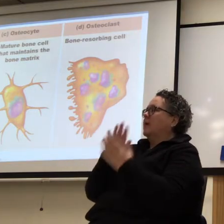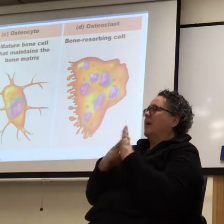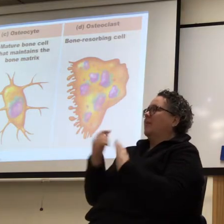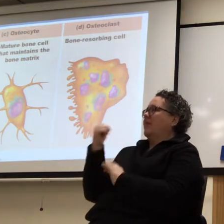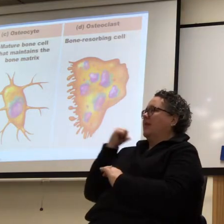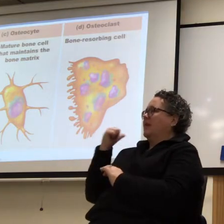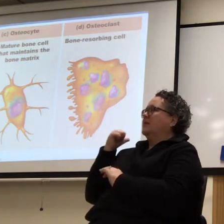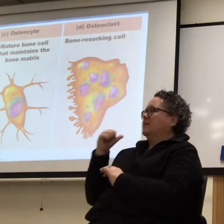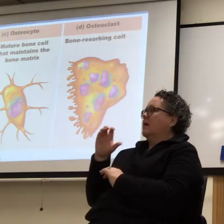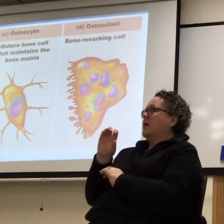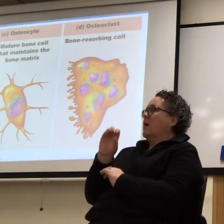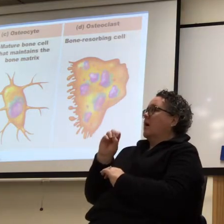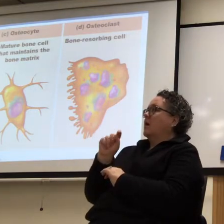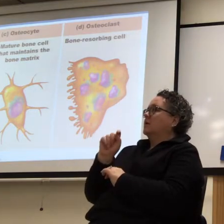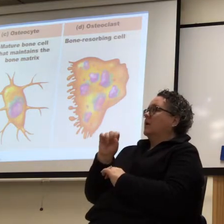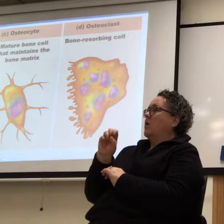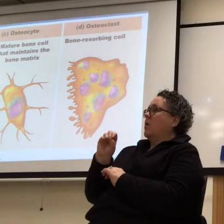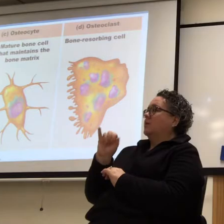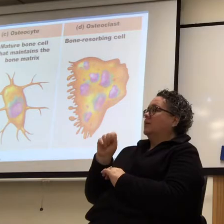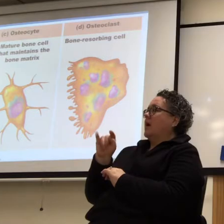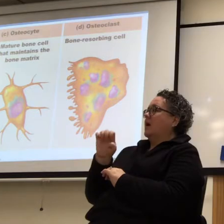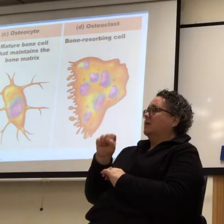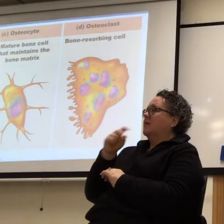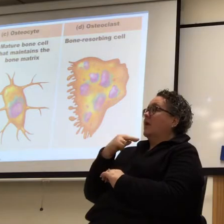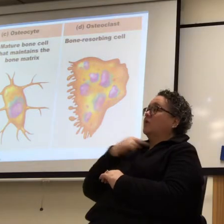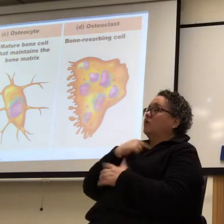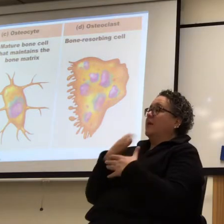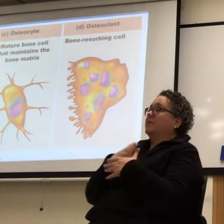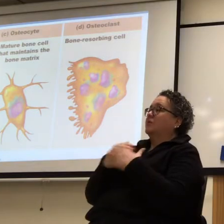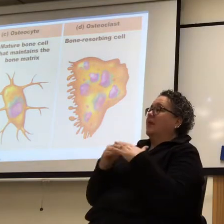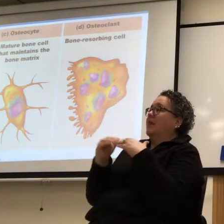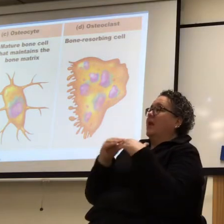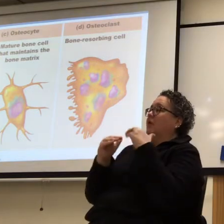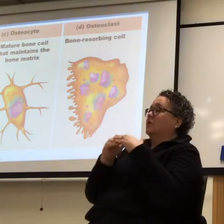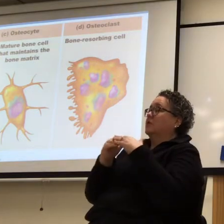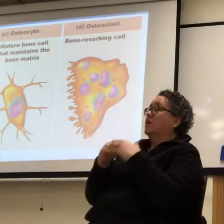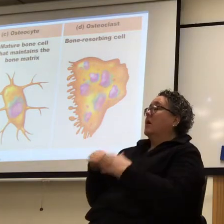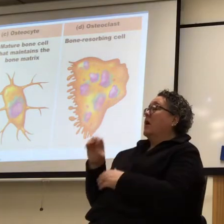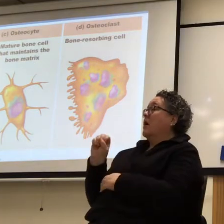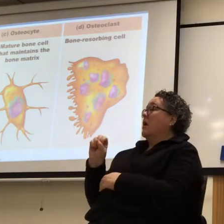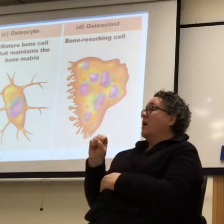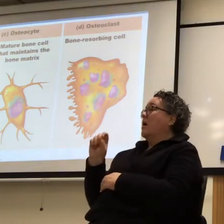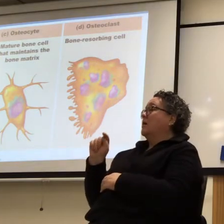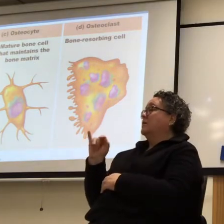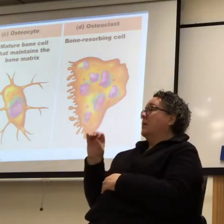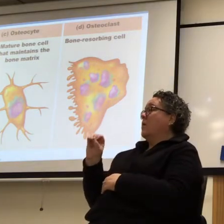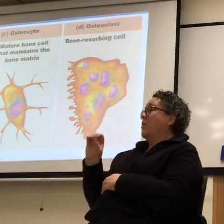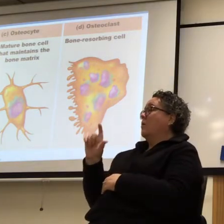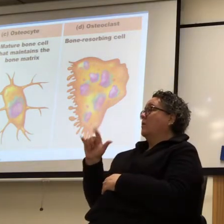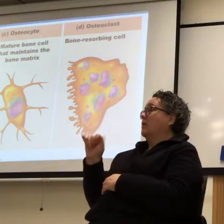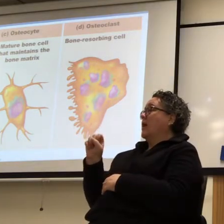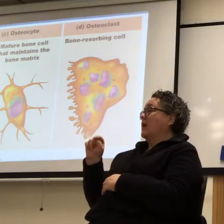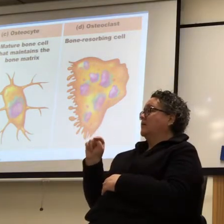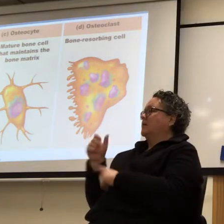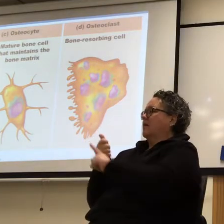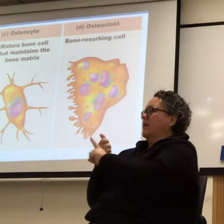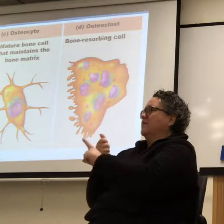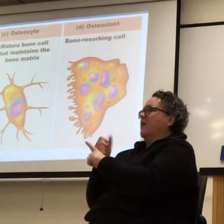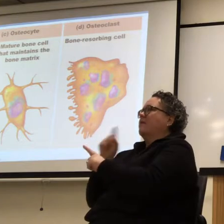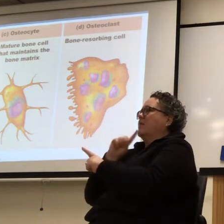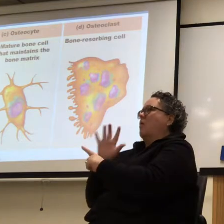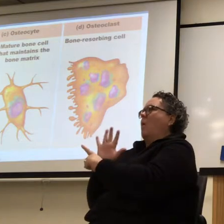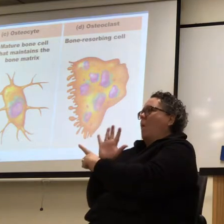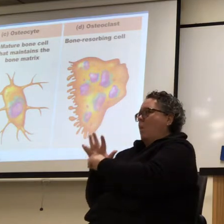cells, osteocytes, are osteoblasts that are trapped between the layers. But osteoclasts are their own cell